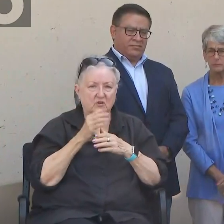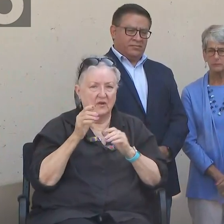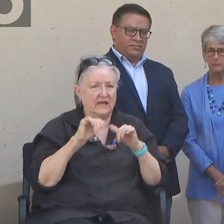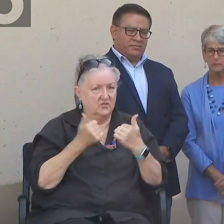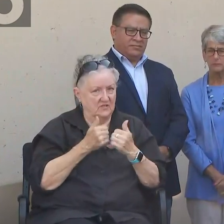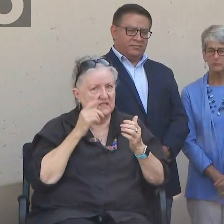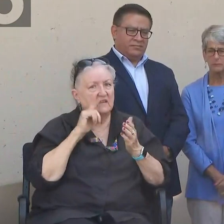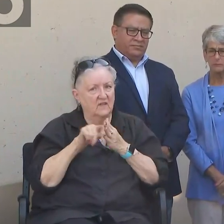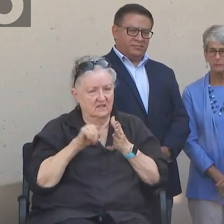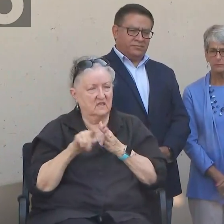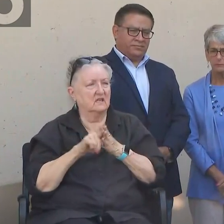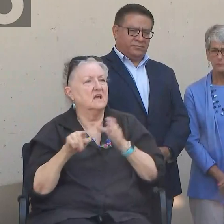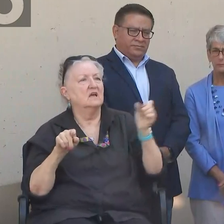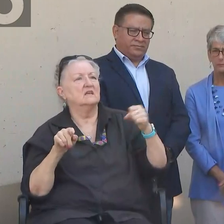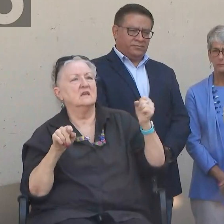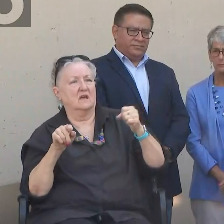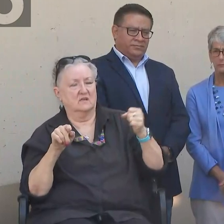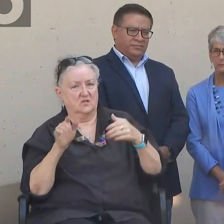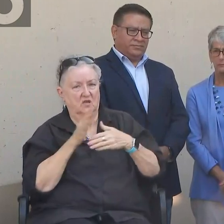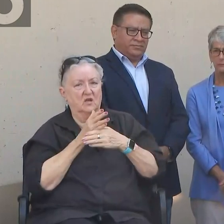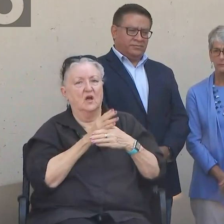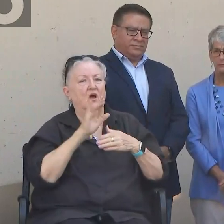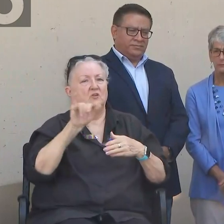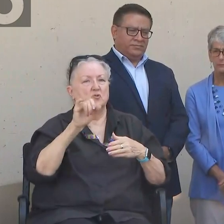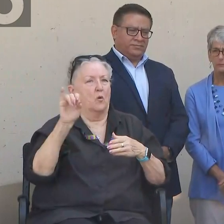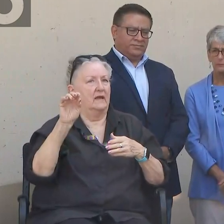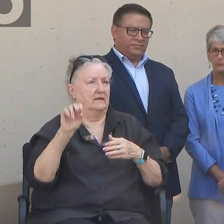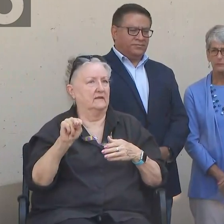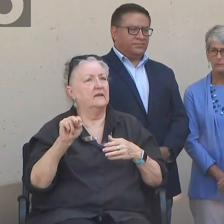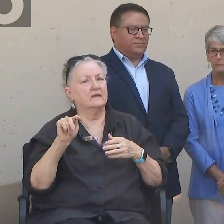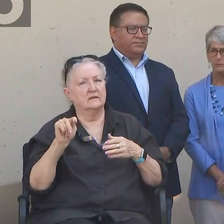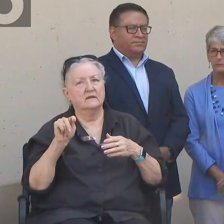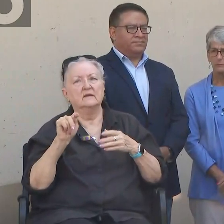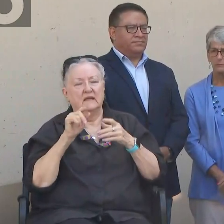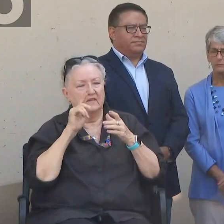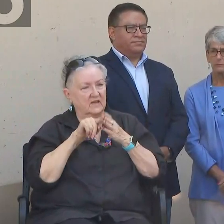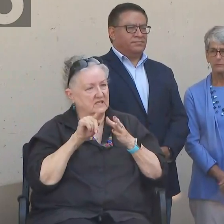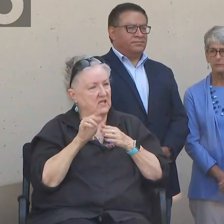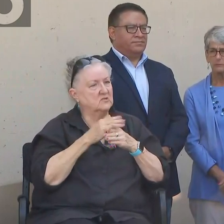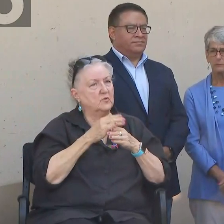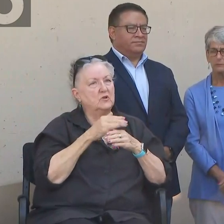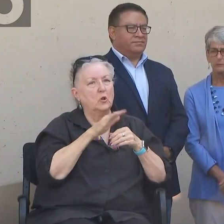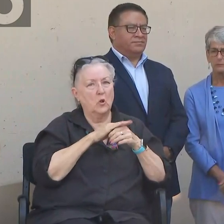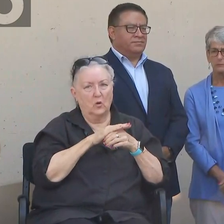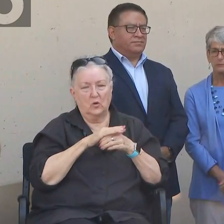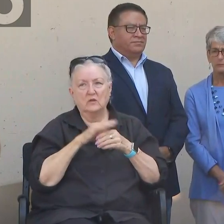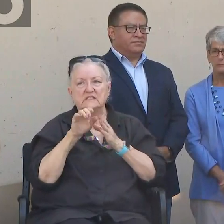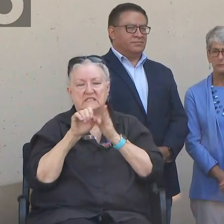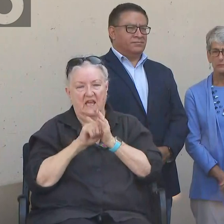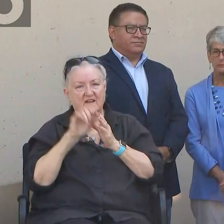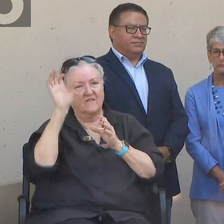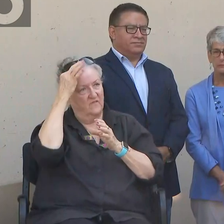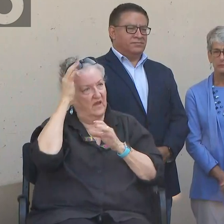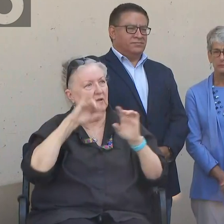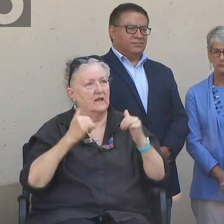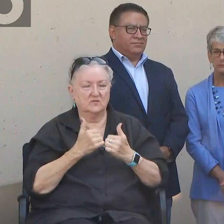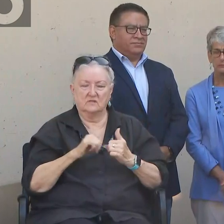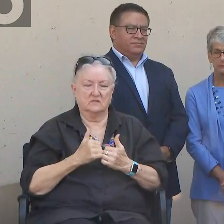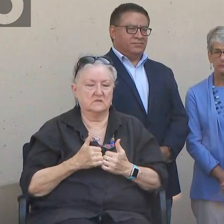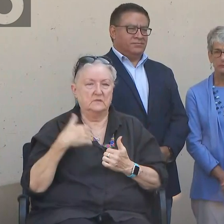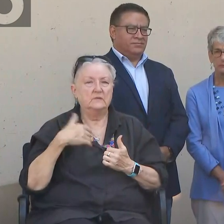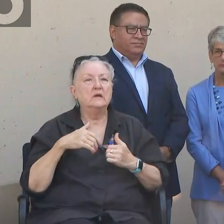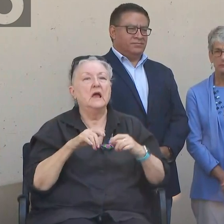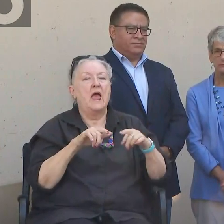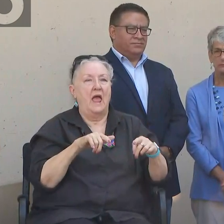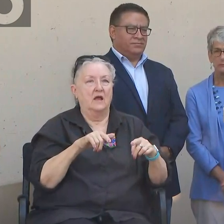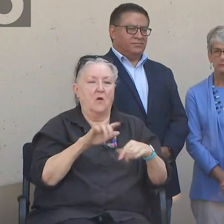Yes, this investigation is a joint investigation between local, state, and federal agencies that all